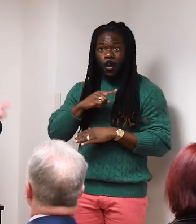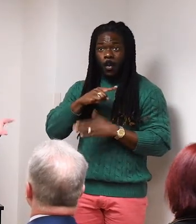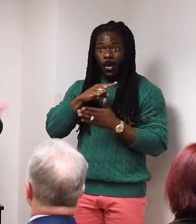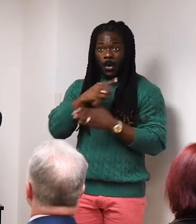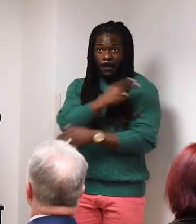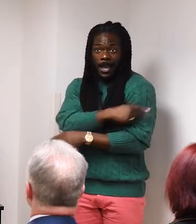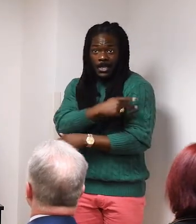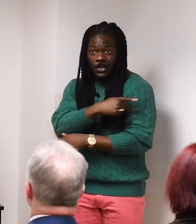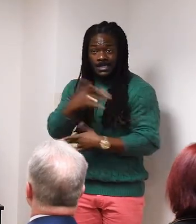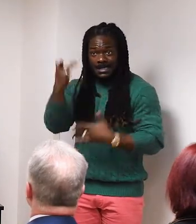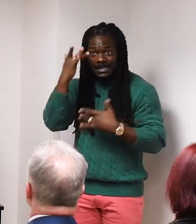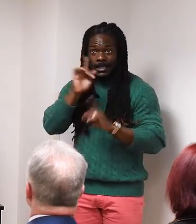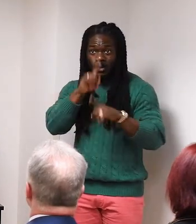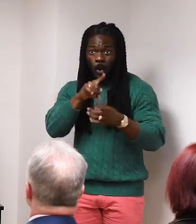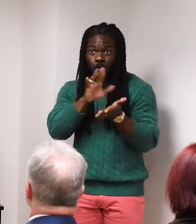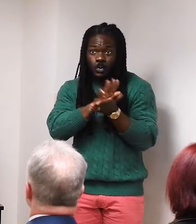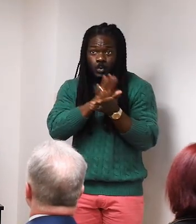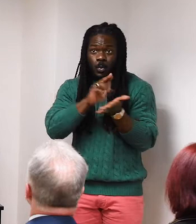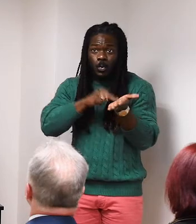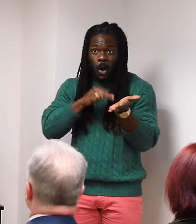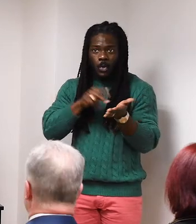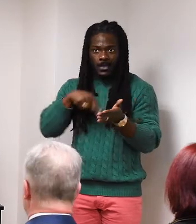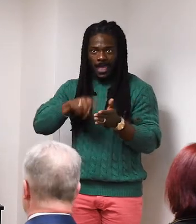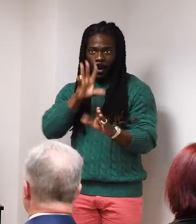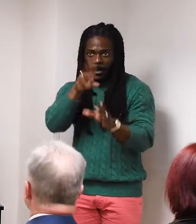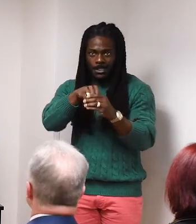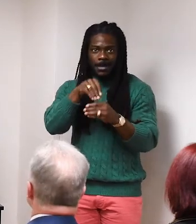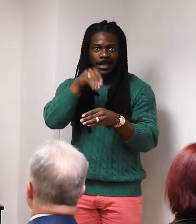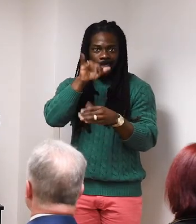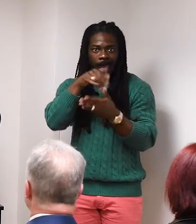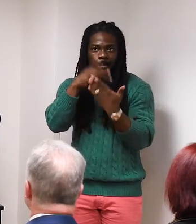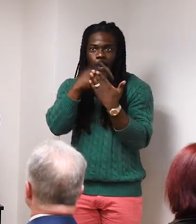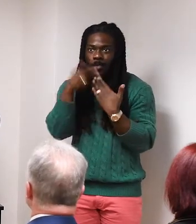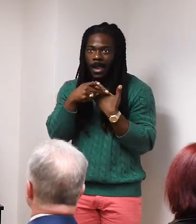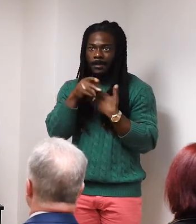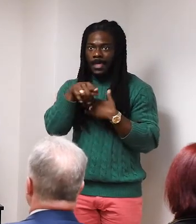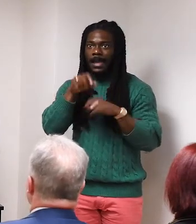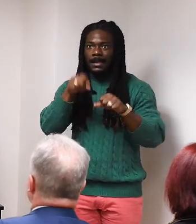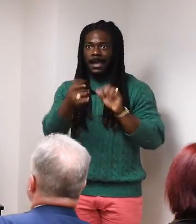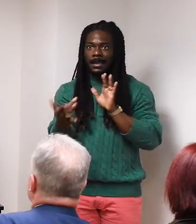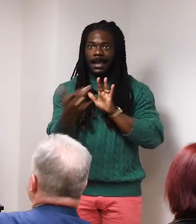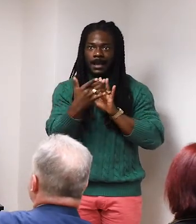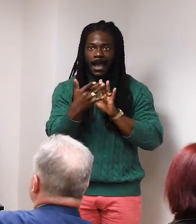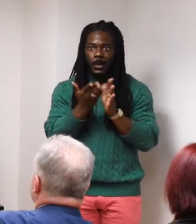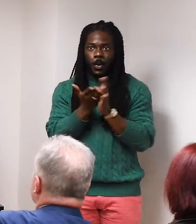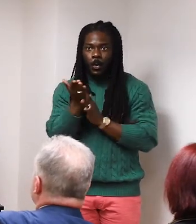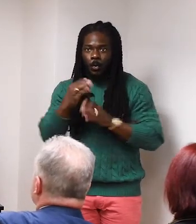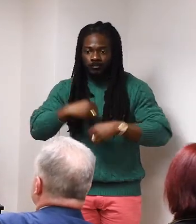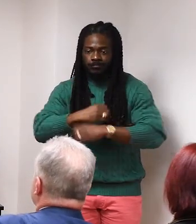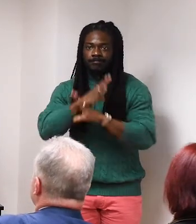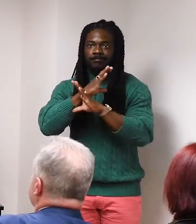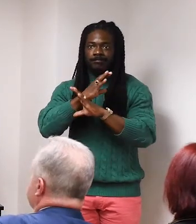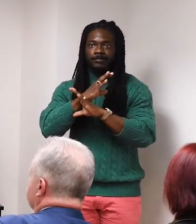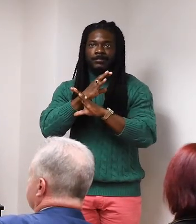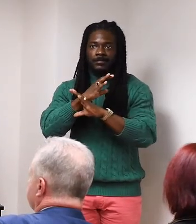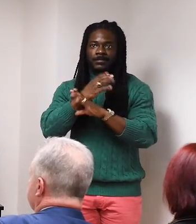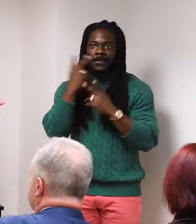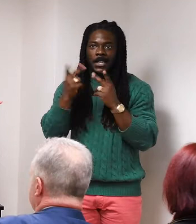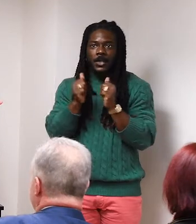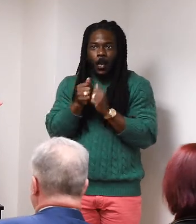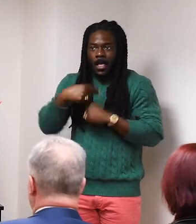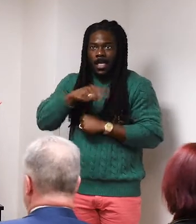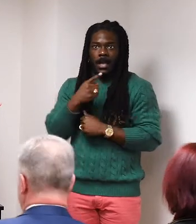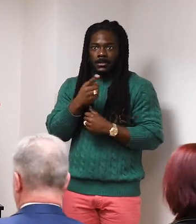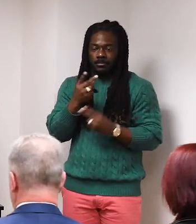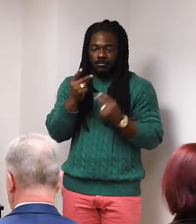is sick and goes to the school nurse, they're participating with the program, they can connect through a video visit directly with one of